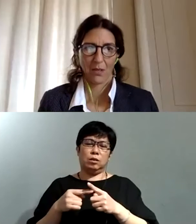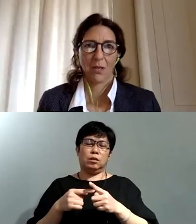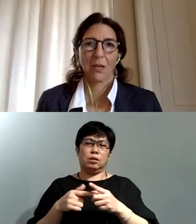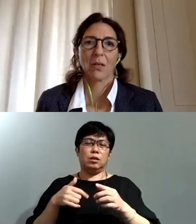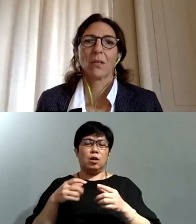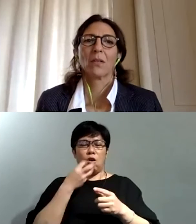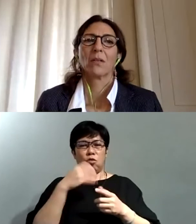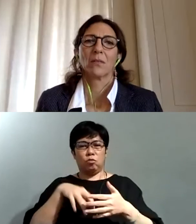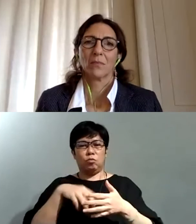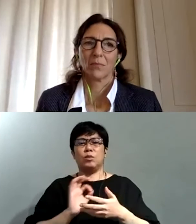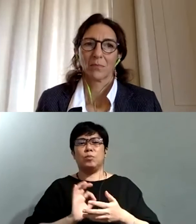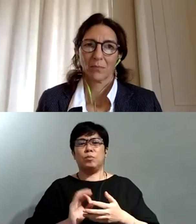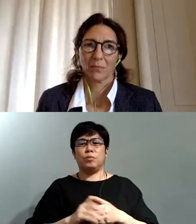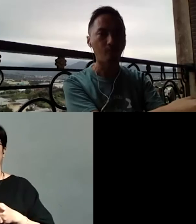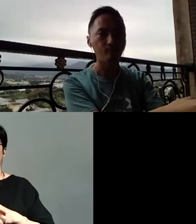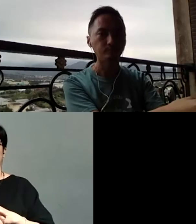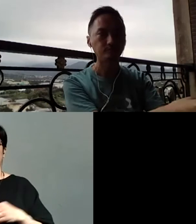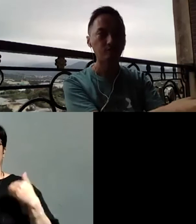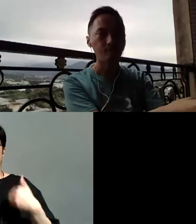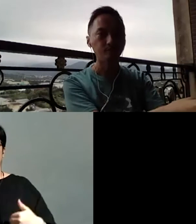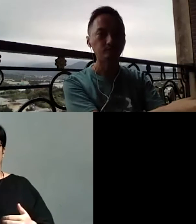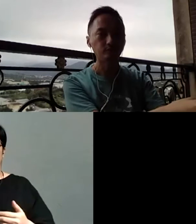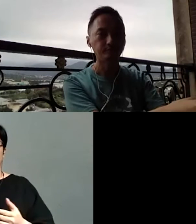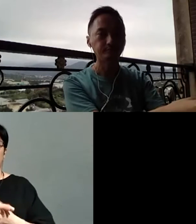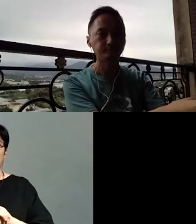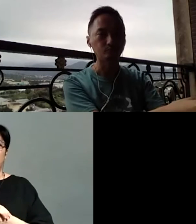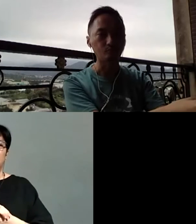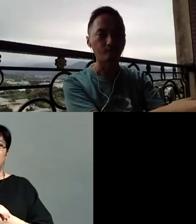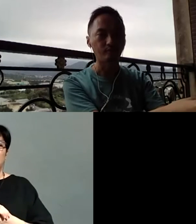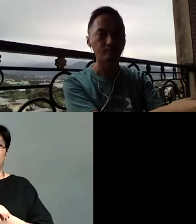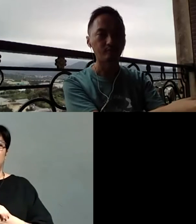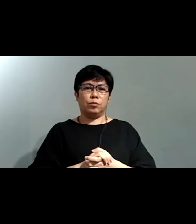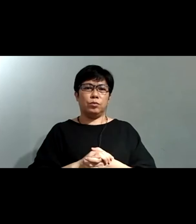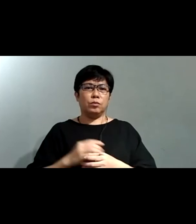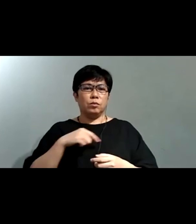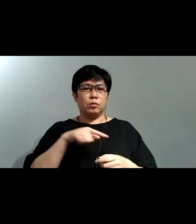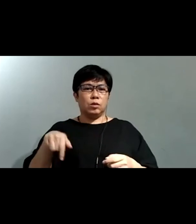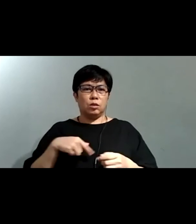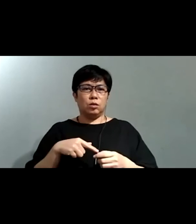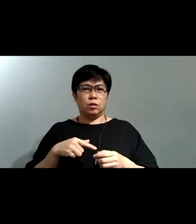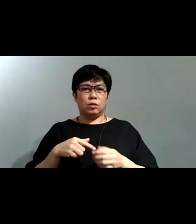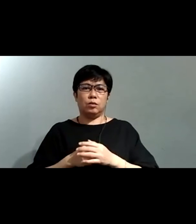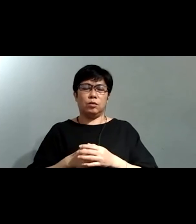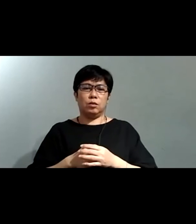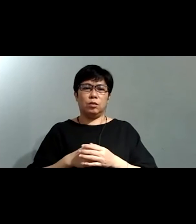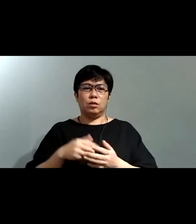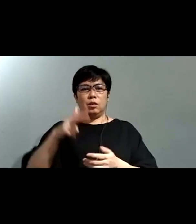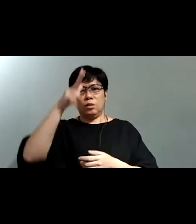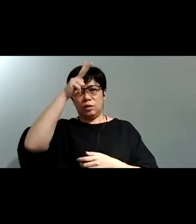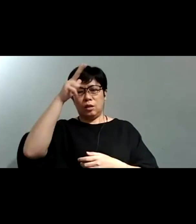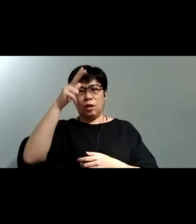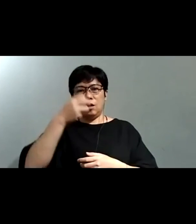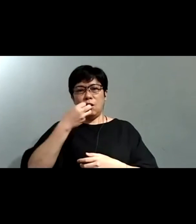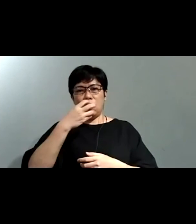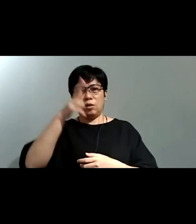by our leader, the CE of Hong Kong. So I think that would be serious enough when most of the young people in Hong